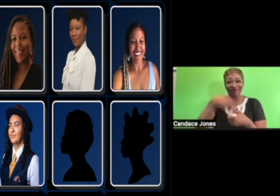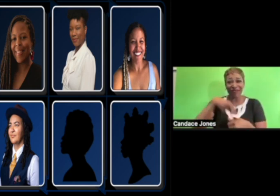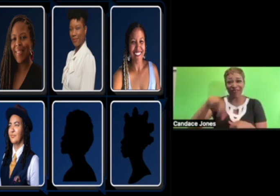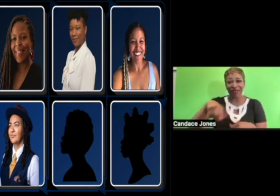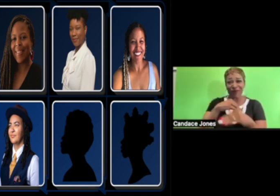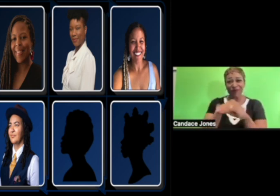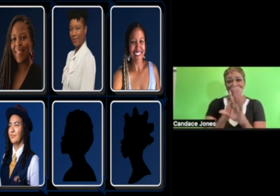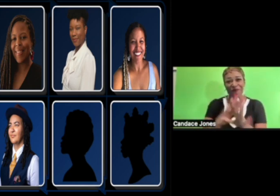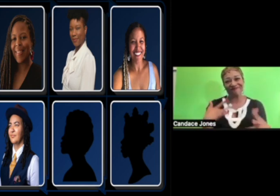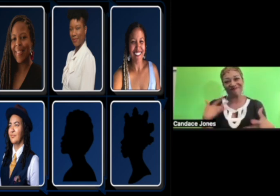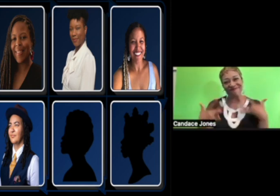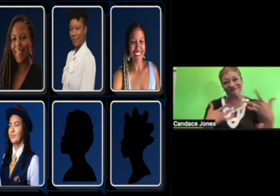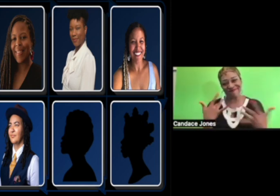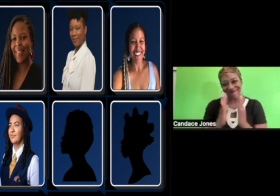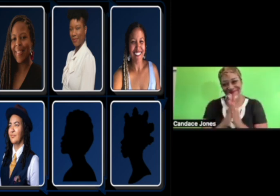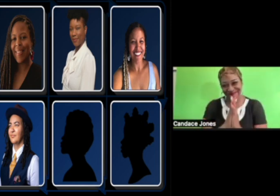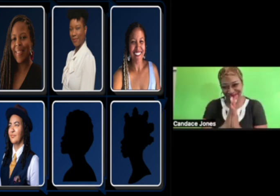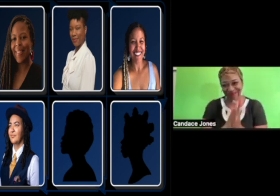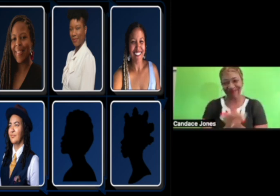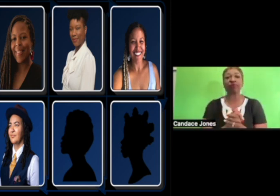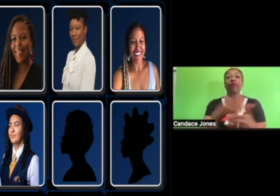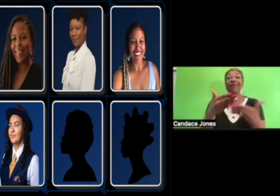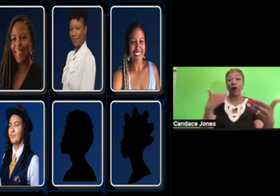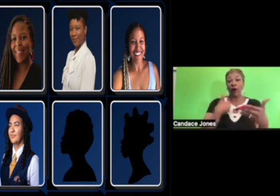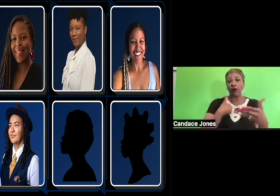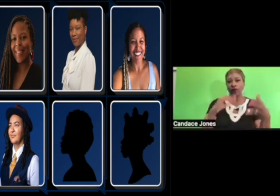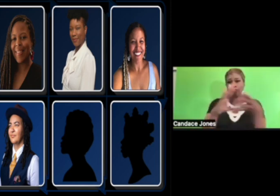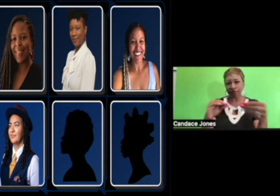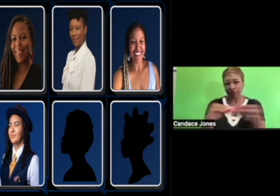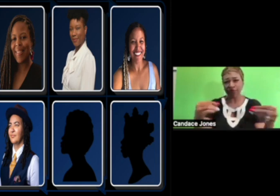And I'm thrilled that you've joined us for this webinar today.